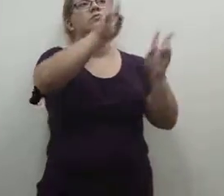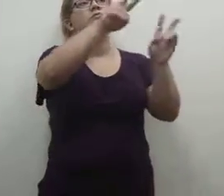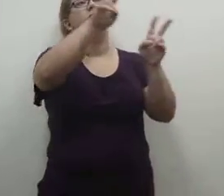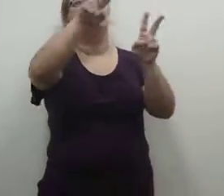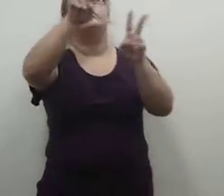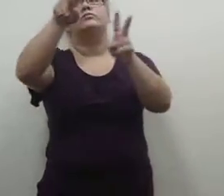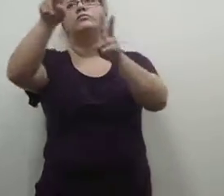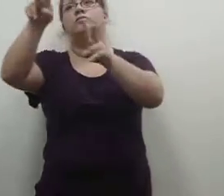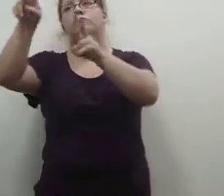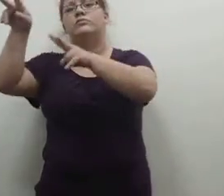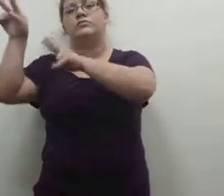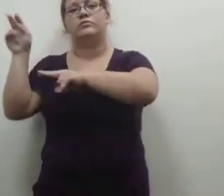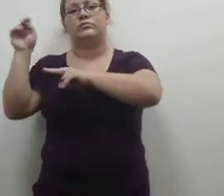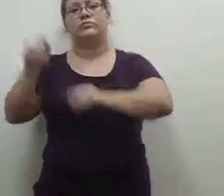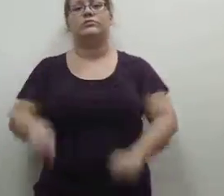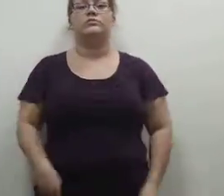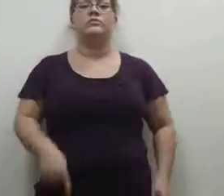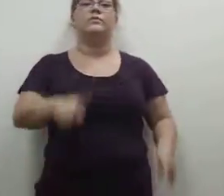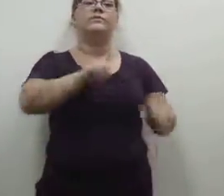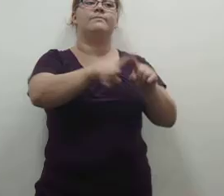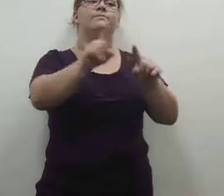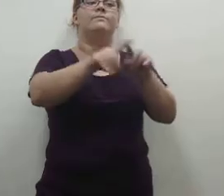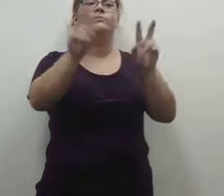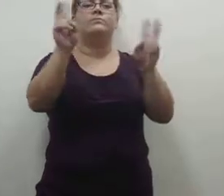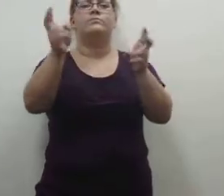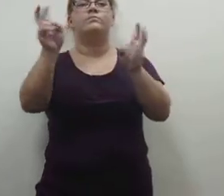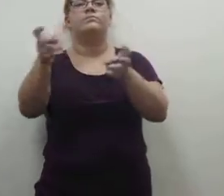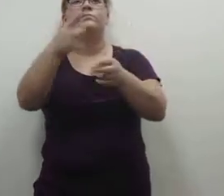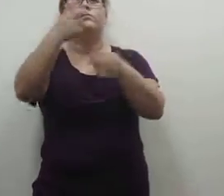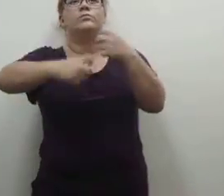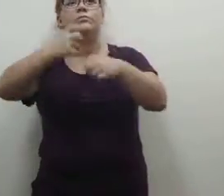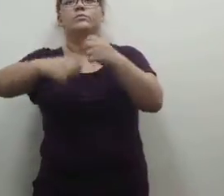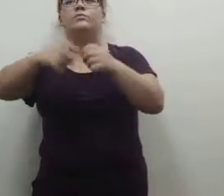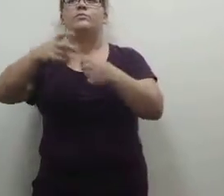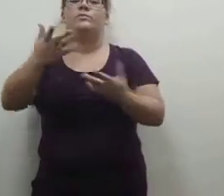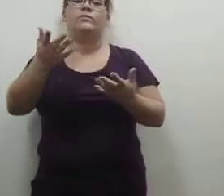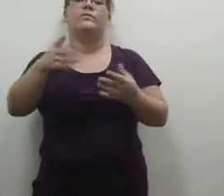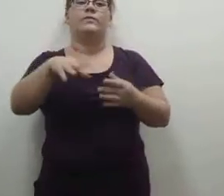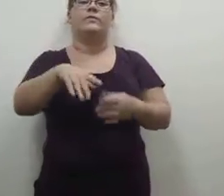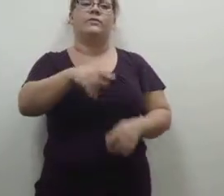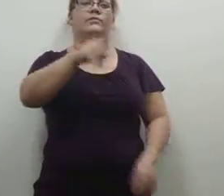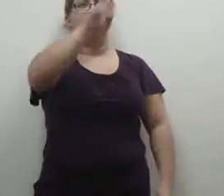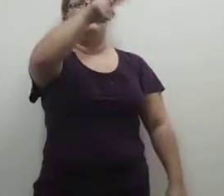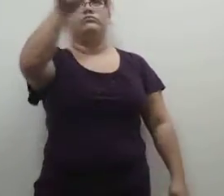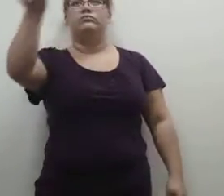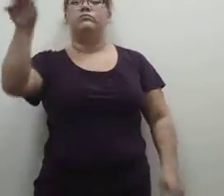to class, and they decide on their research project that they're going to do related to that topic.